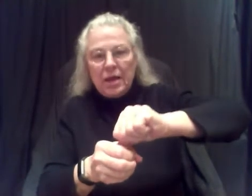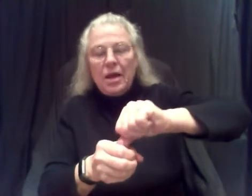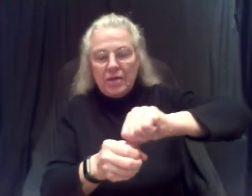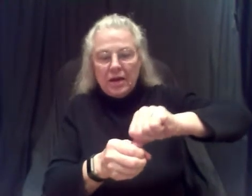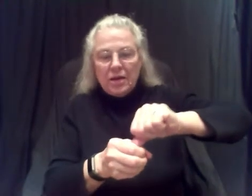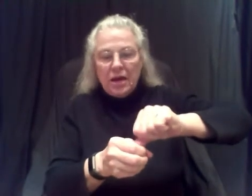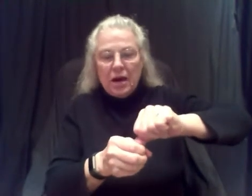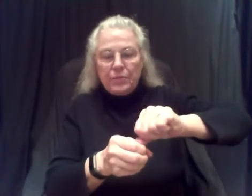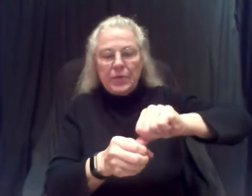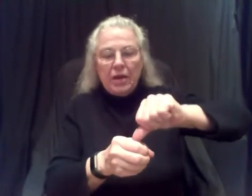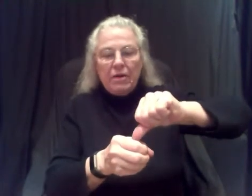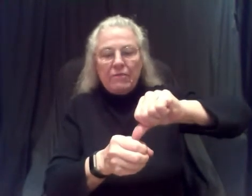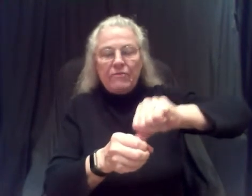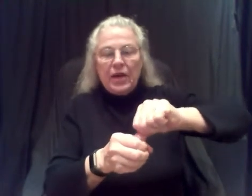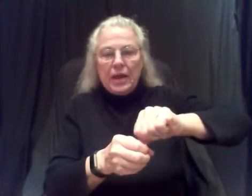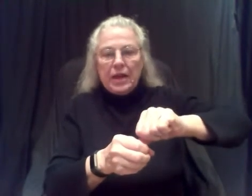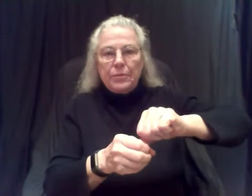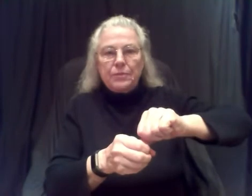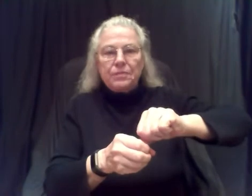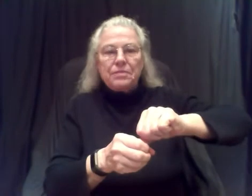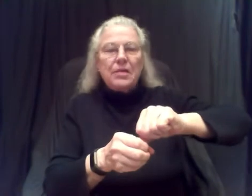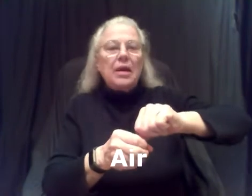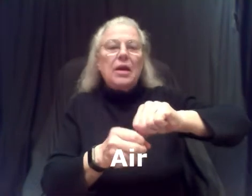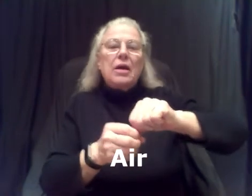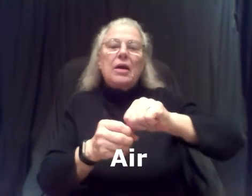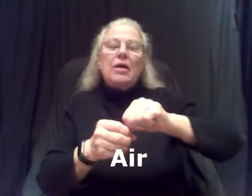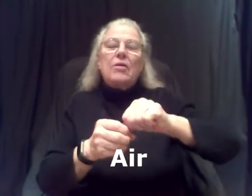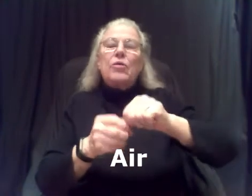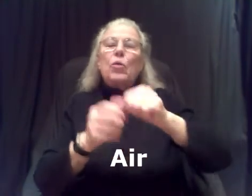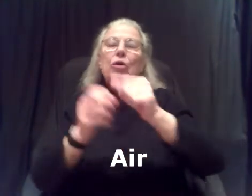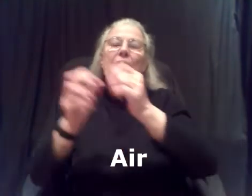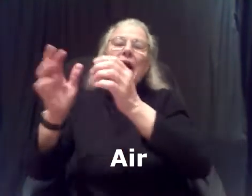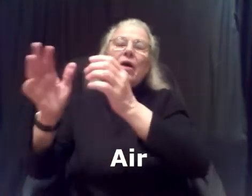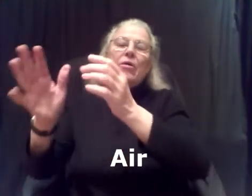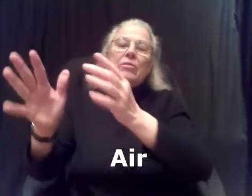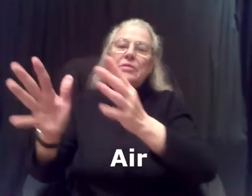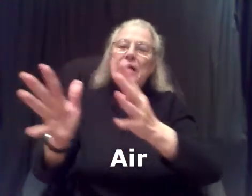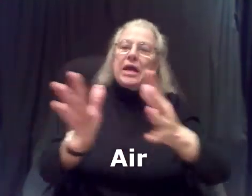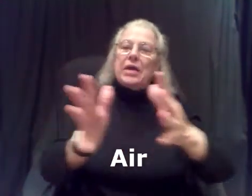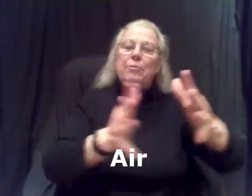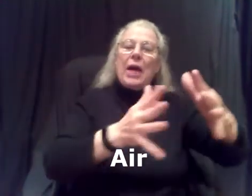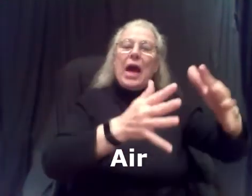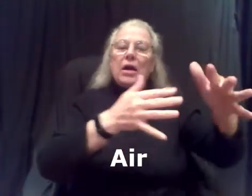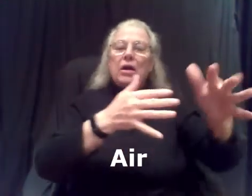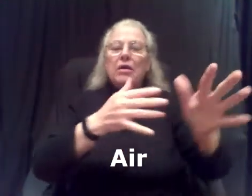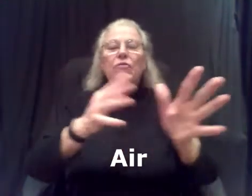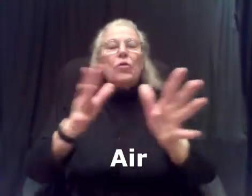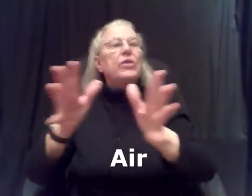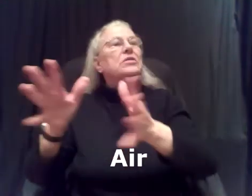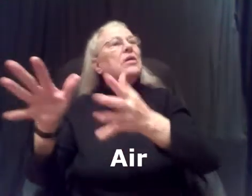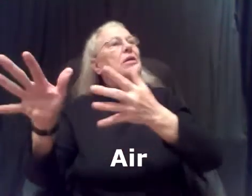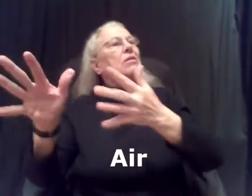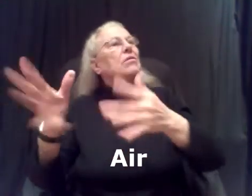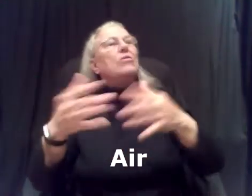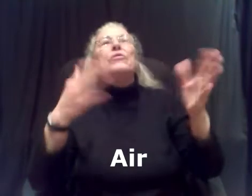that cup. Filling. The word air, take it back and forth. It's like, oh, you feel